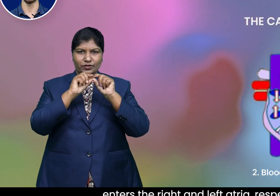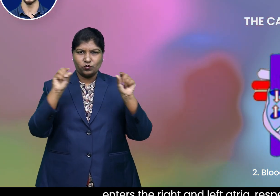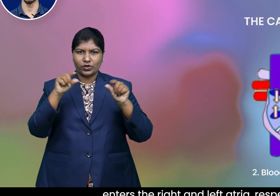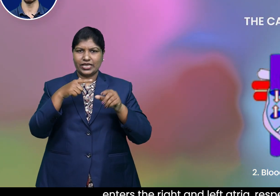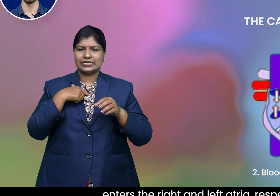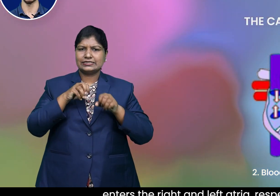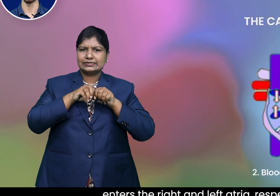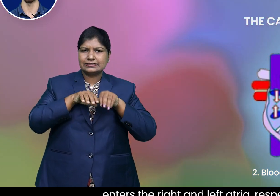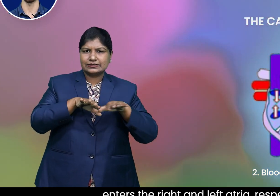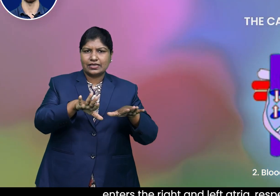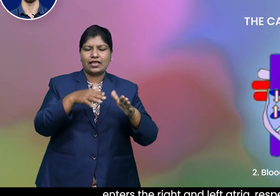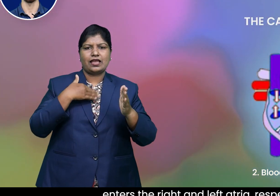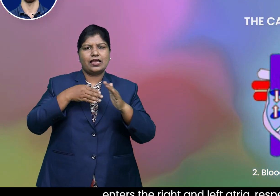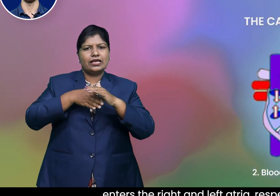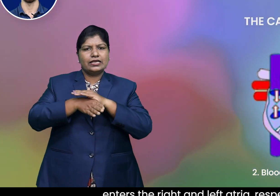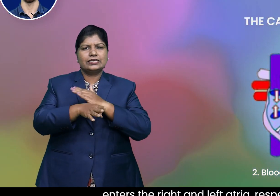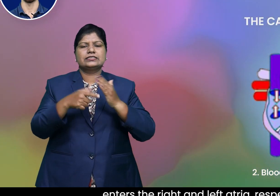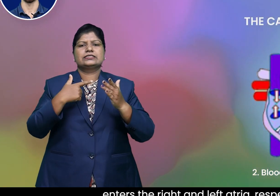atria respectively.